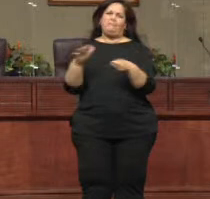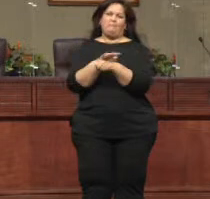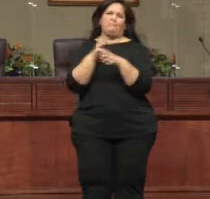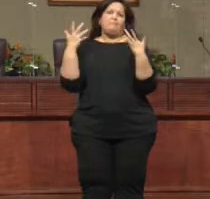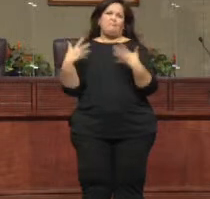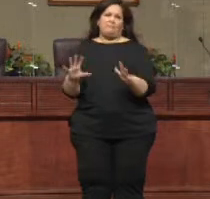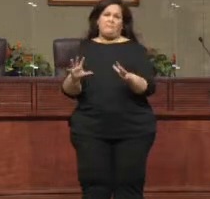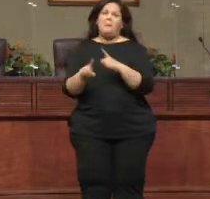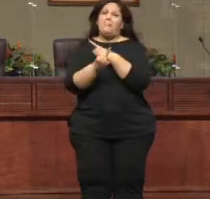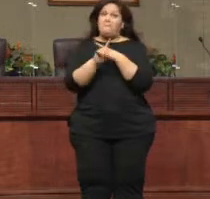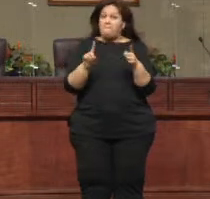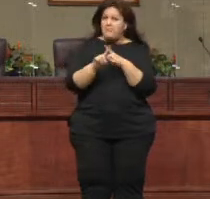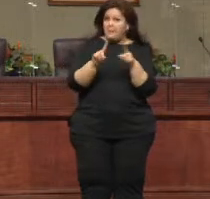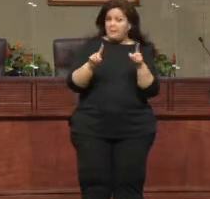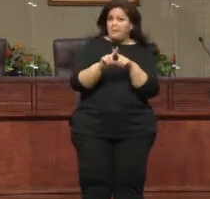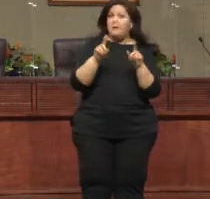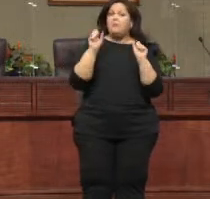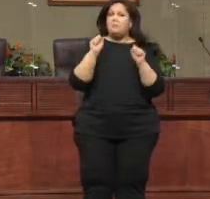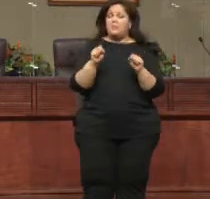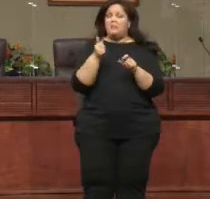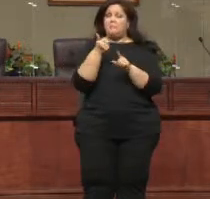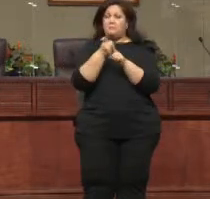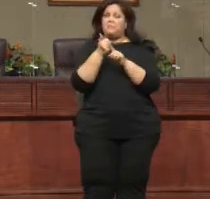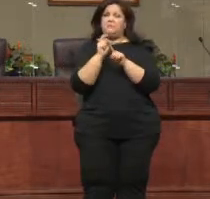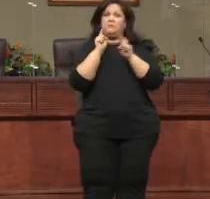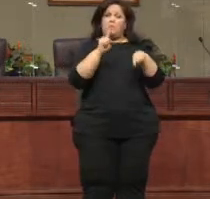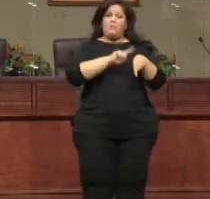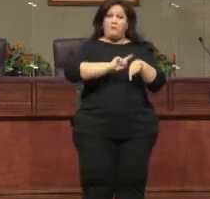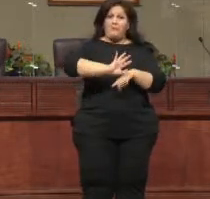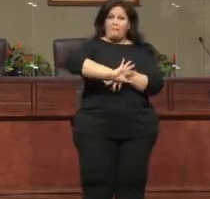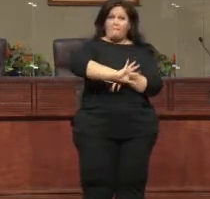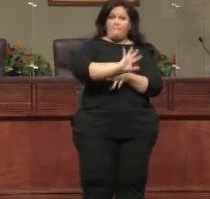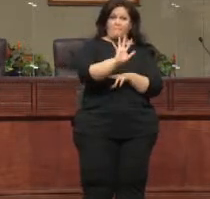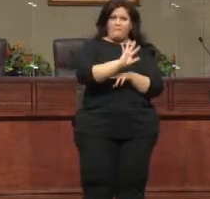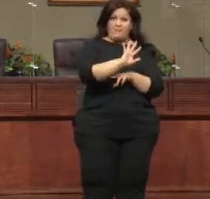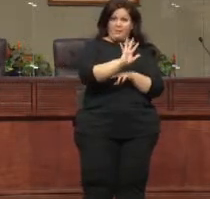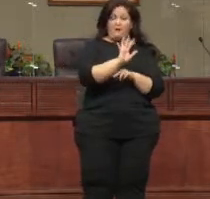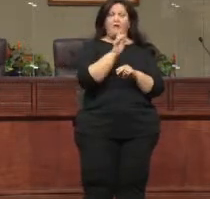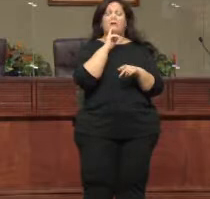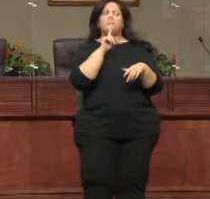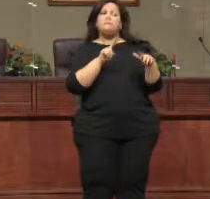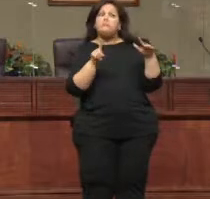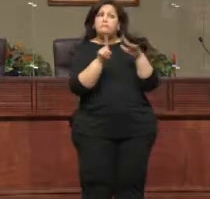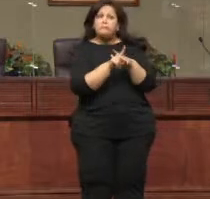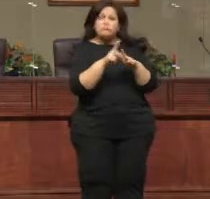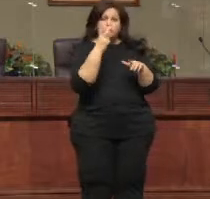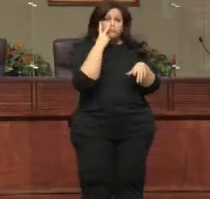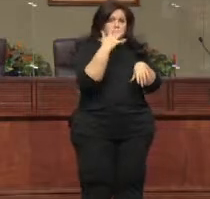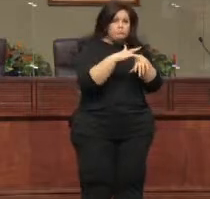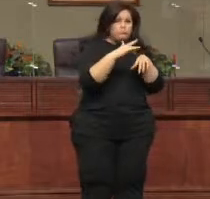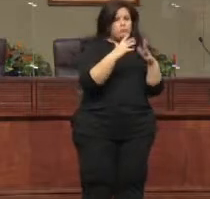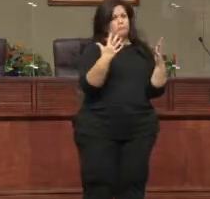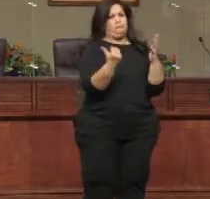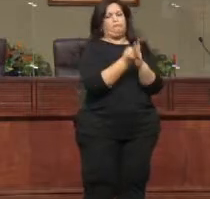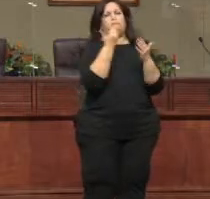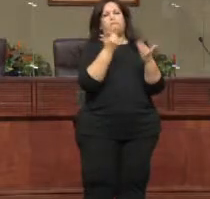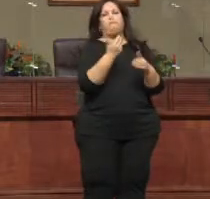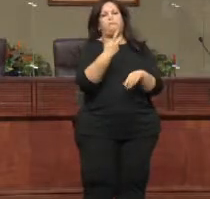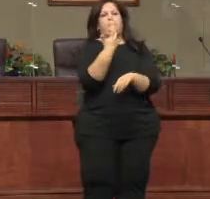a chance to get vaccinated every evening between the hours of 5 p.m. and 7